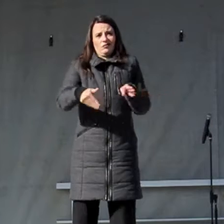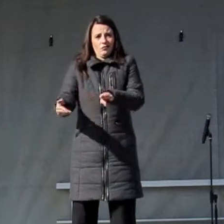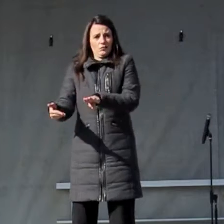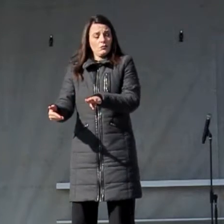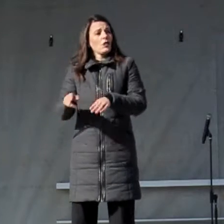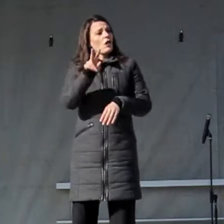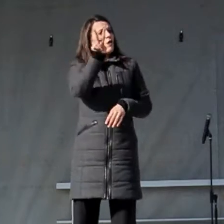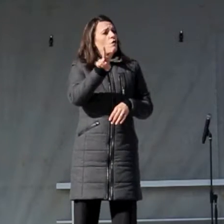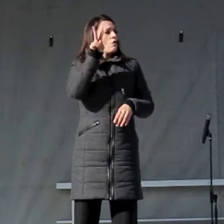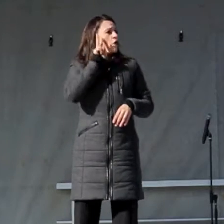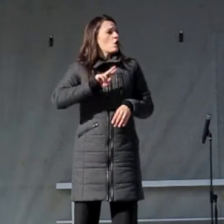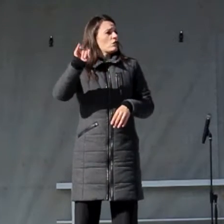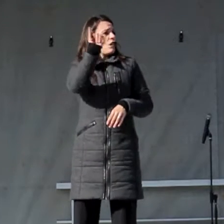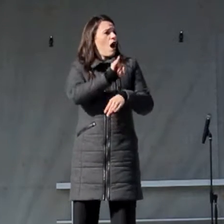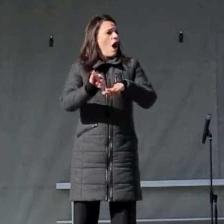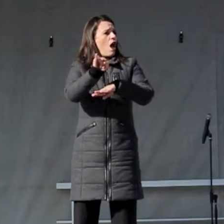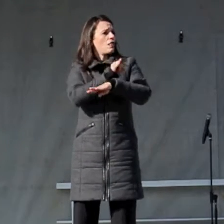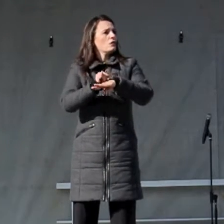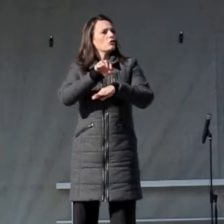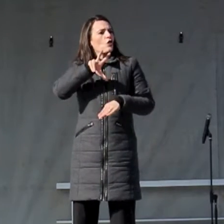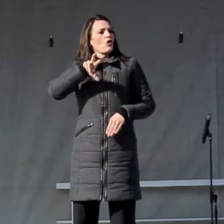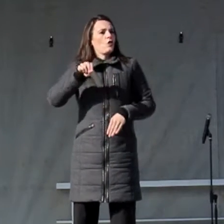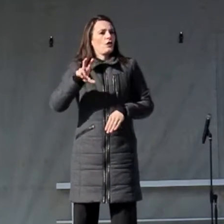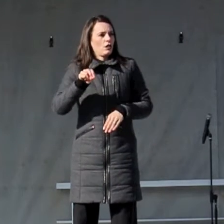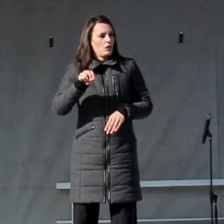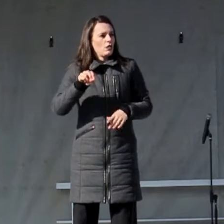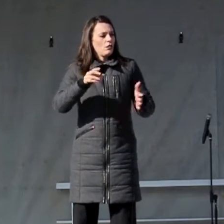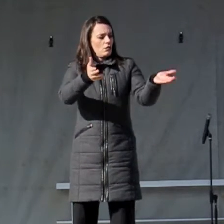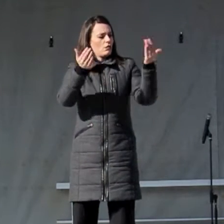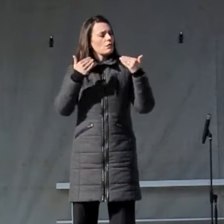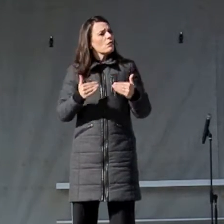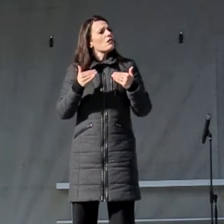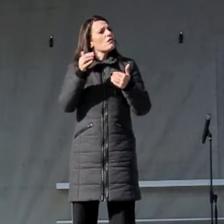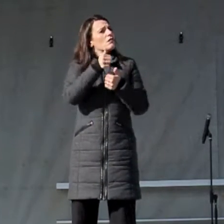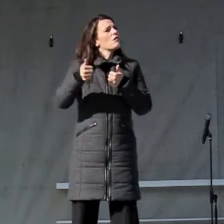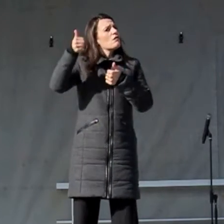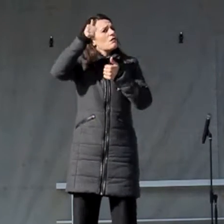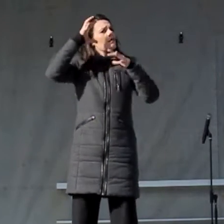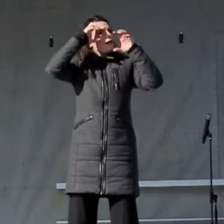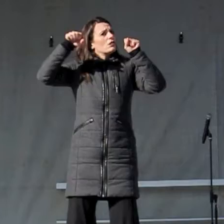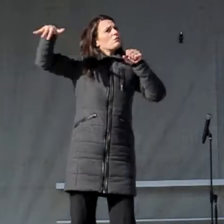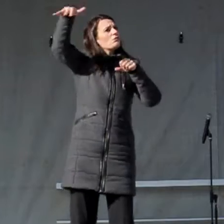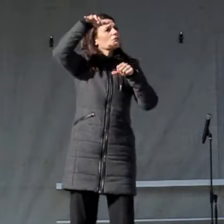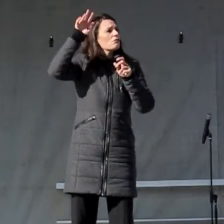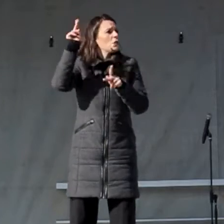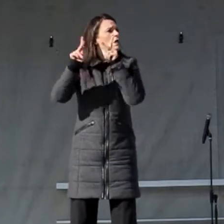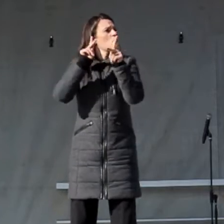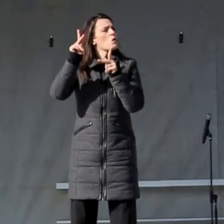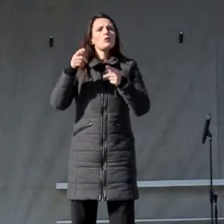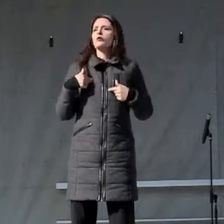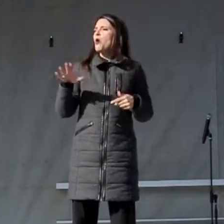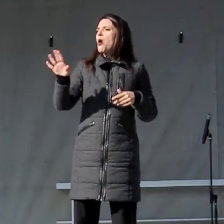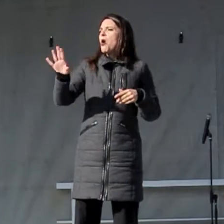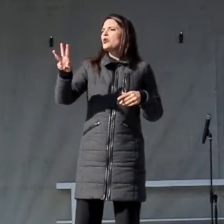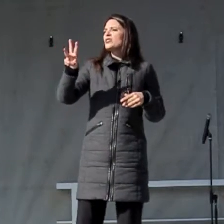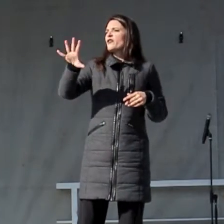In the Virgin Islands, it's 30. The administration says it's only 64.